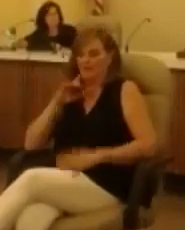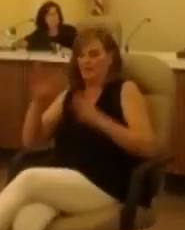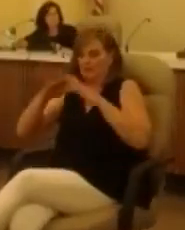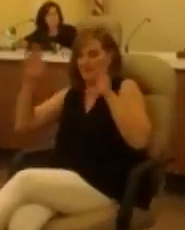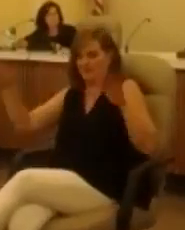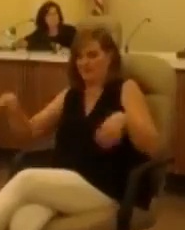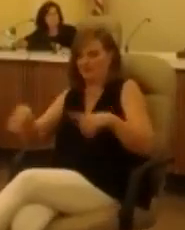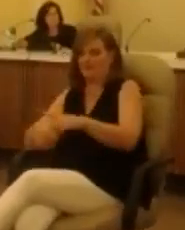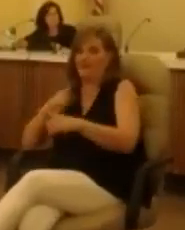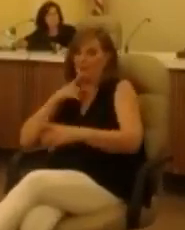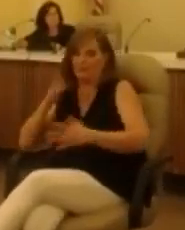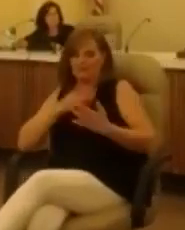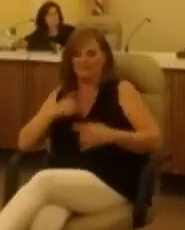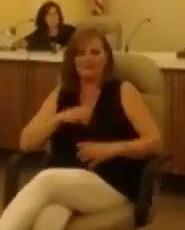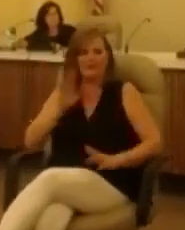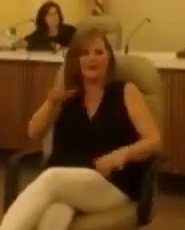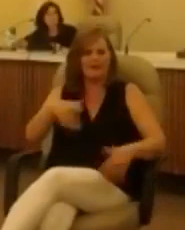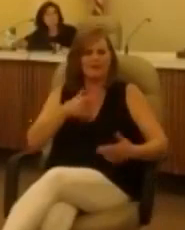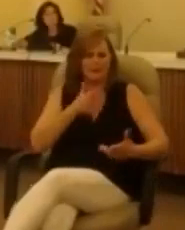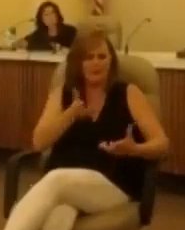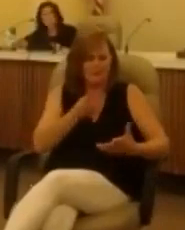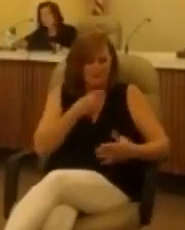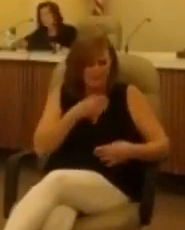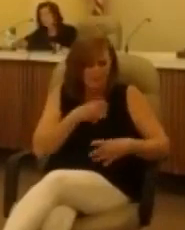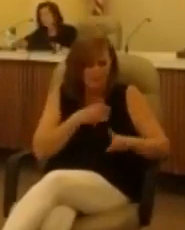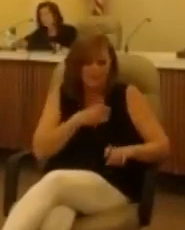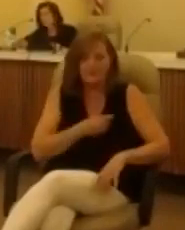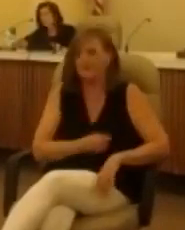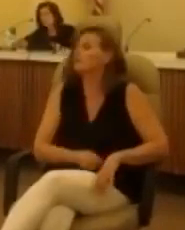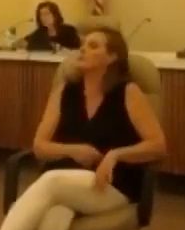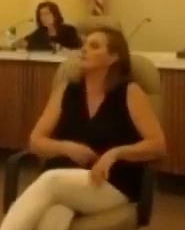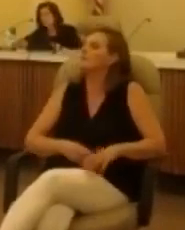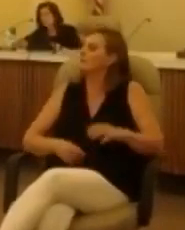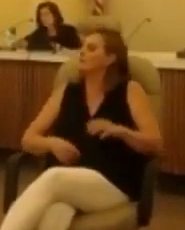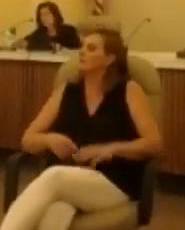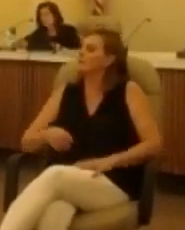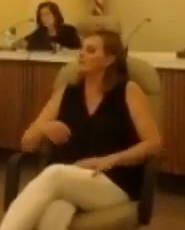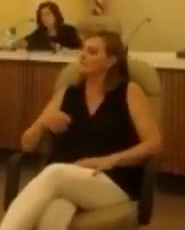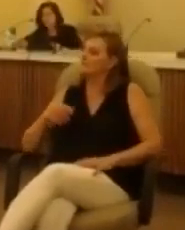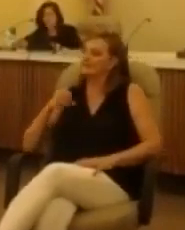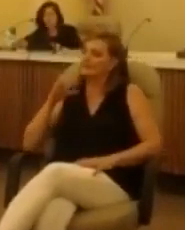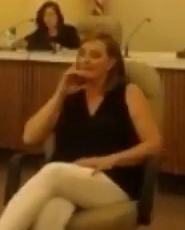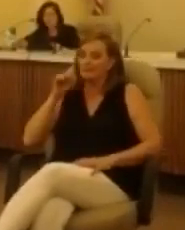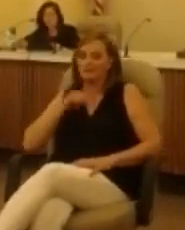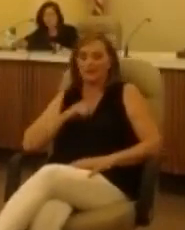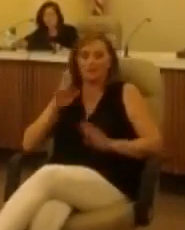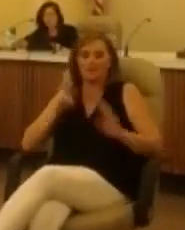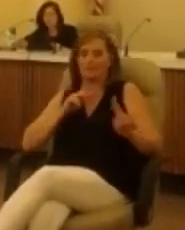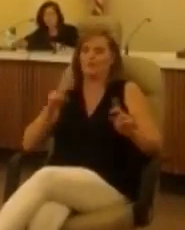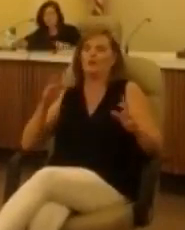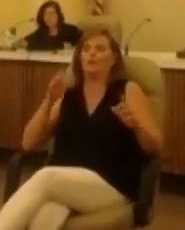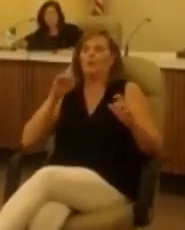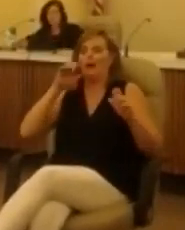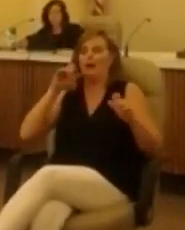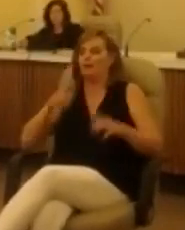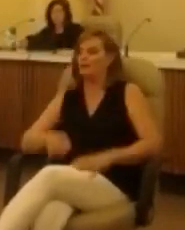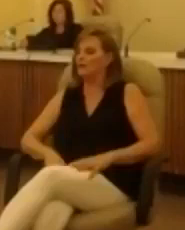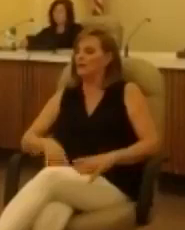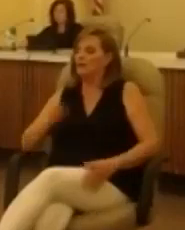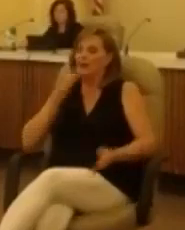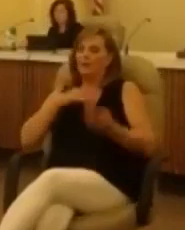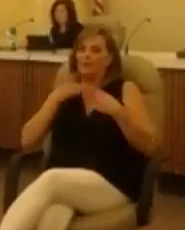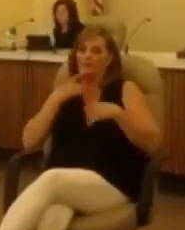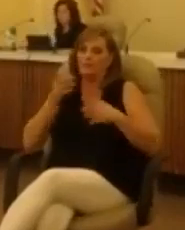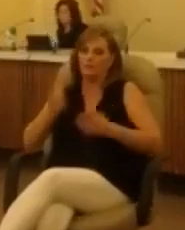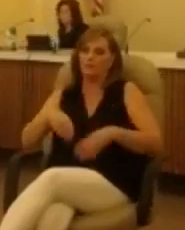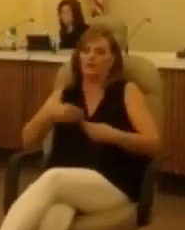by the way, do you guys want any food? Wow. So, Yeah, it was, yeah, the food they gave away was amazing. It